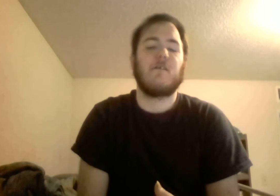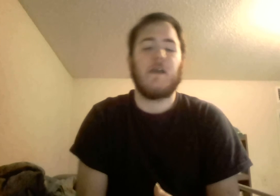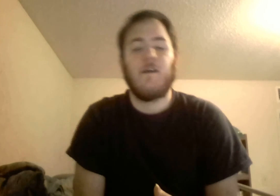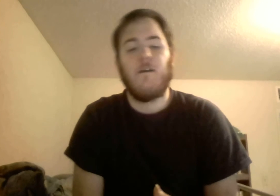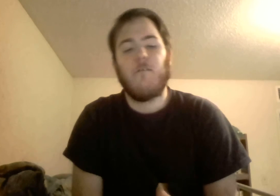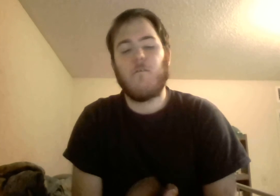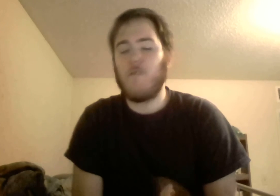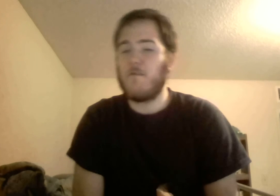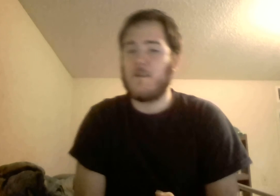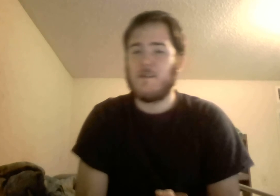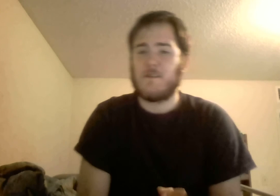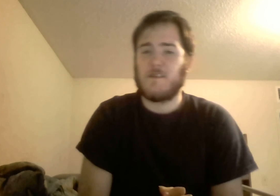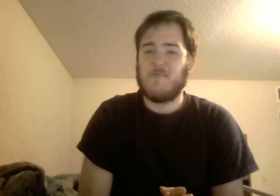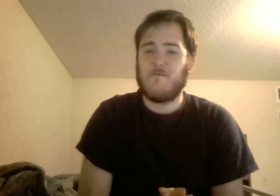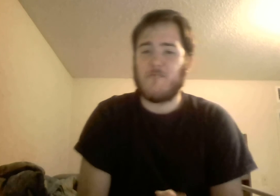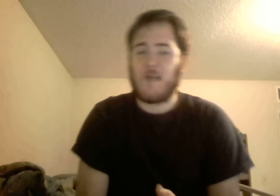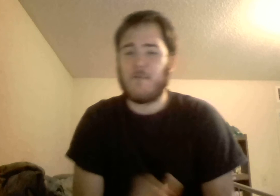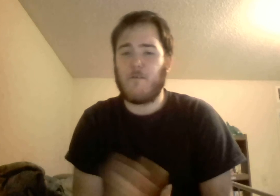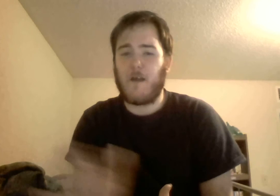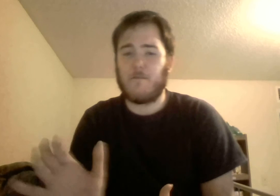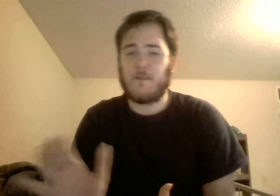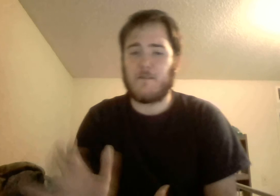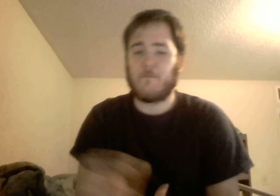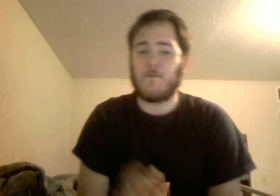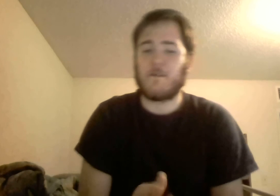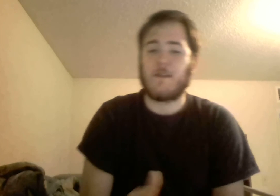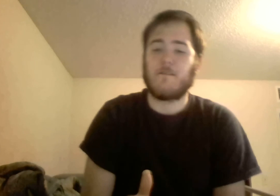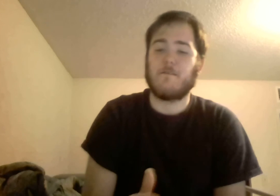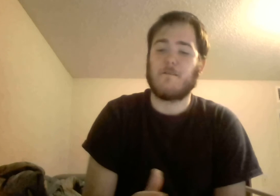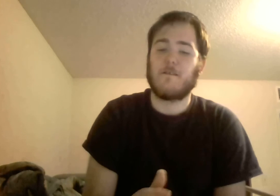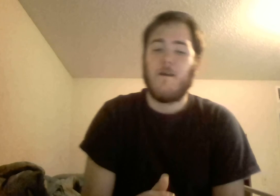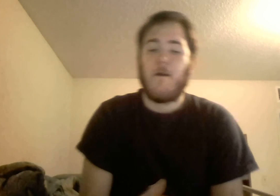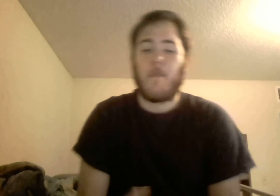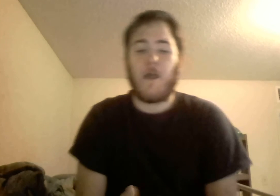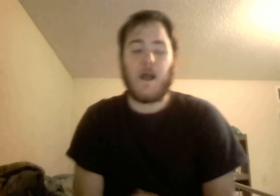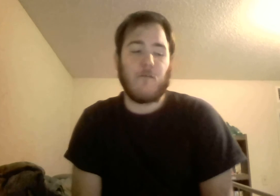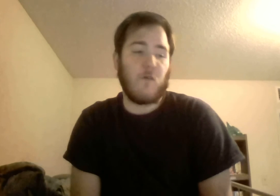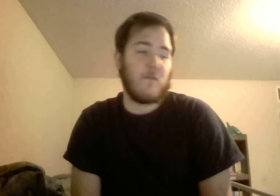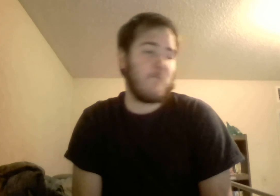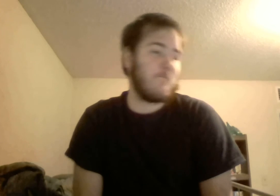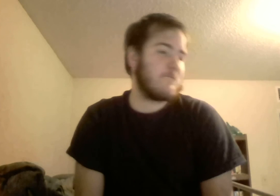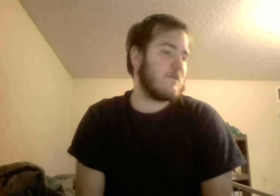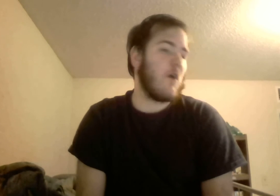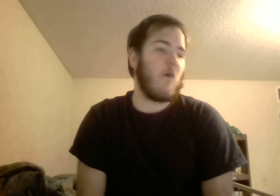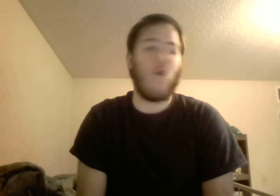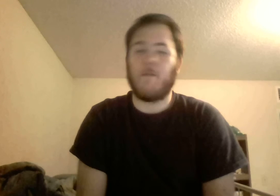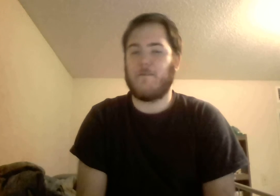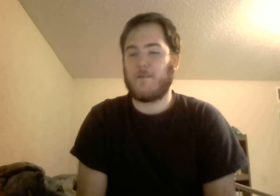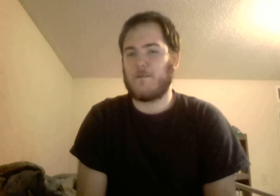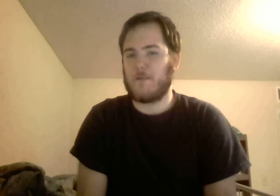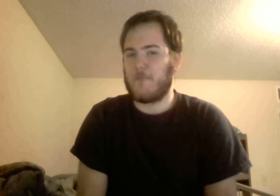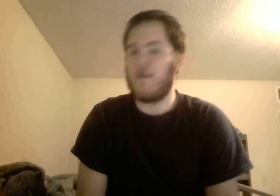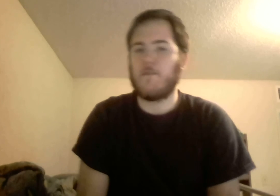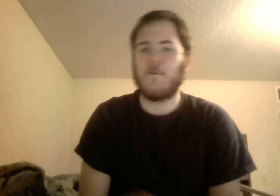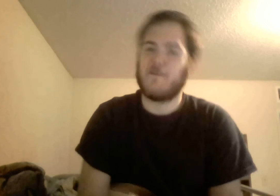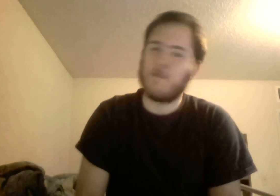like the other thing, and even I think, even without hearing people think through, I would go, oh man, this is a fight to finish,